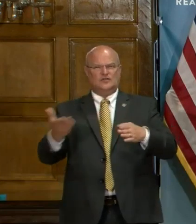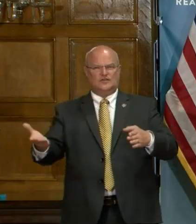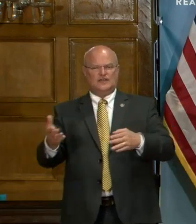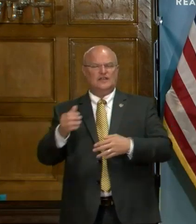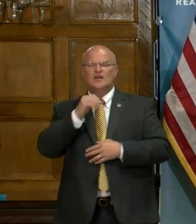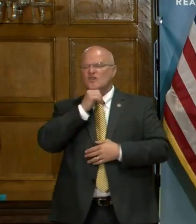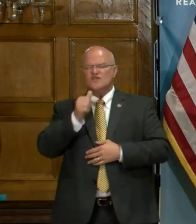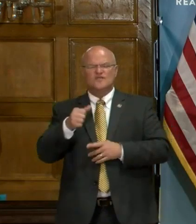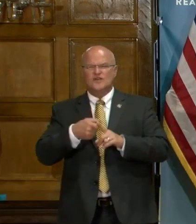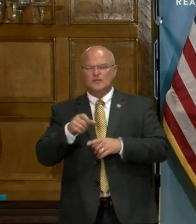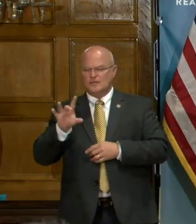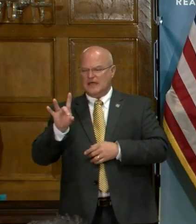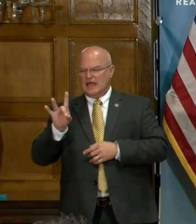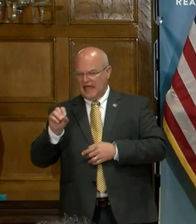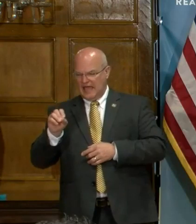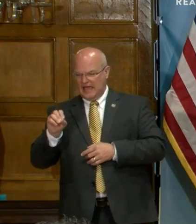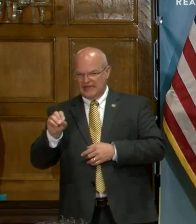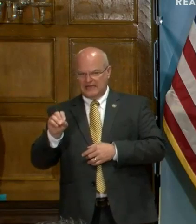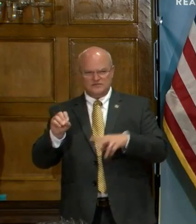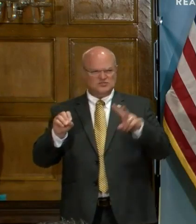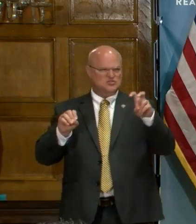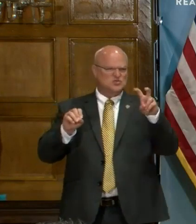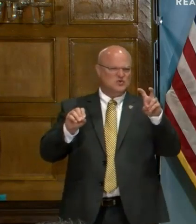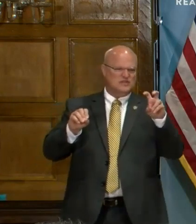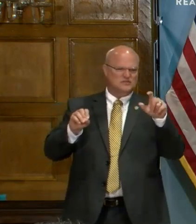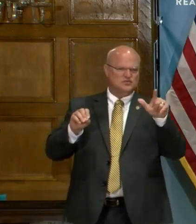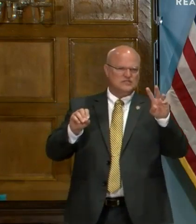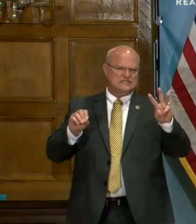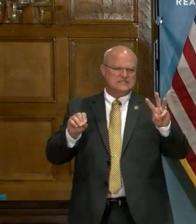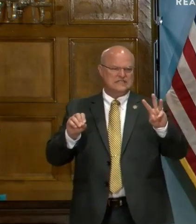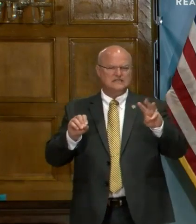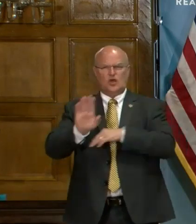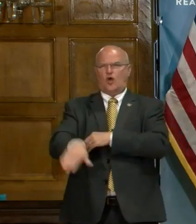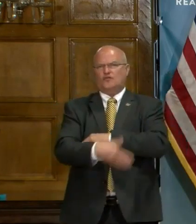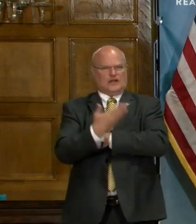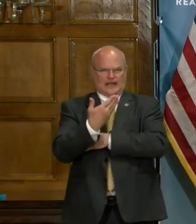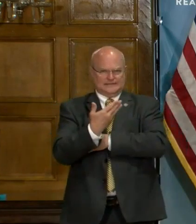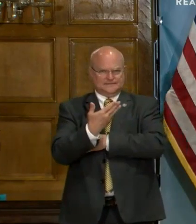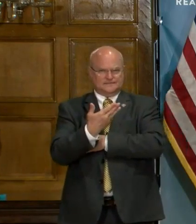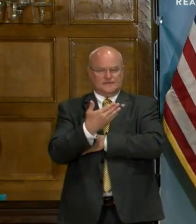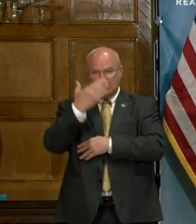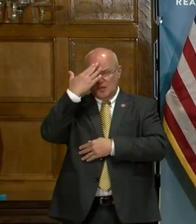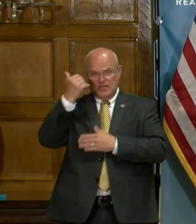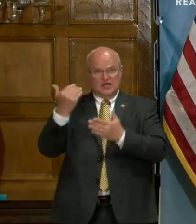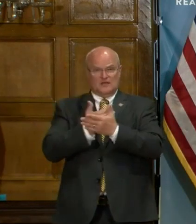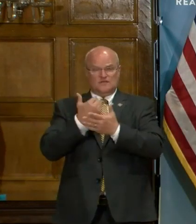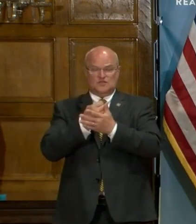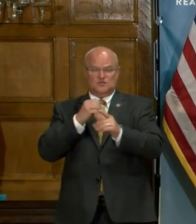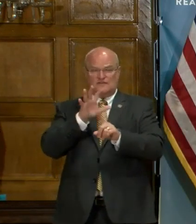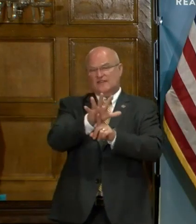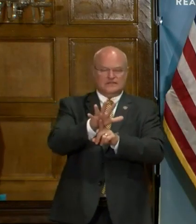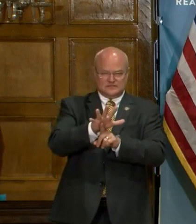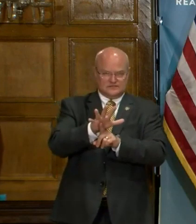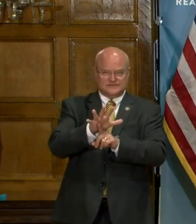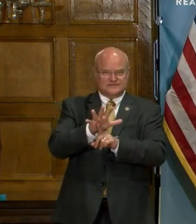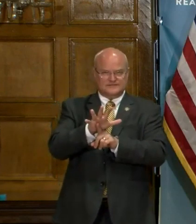go from 80 to even 226 overnight because of new